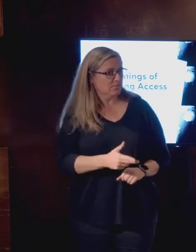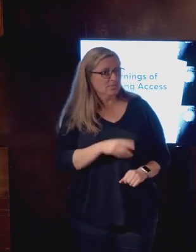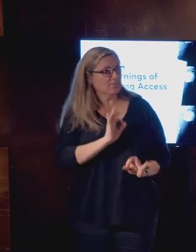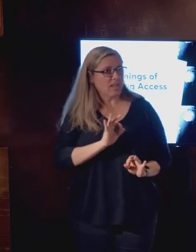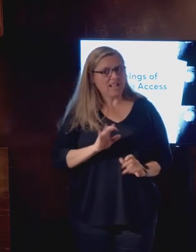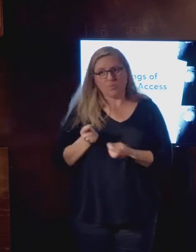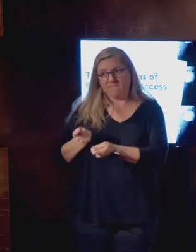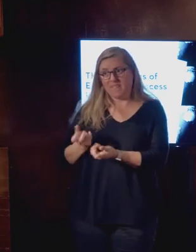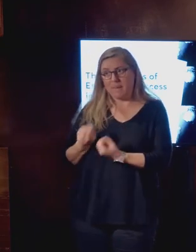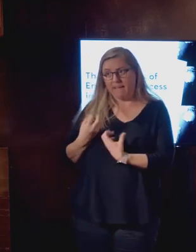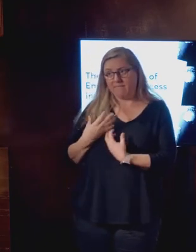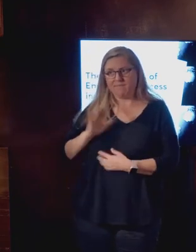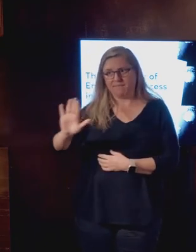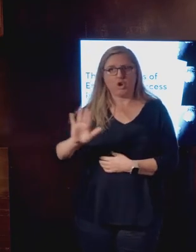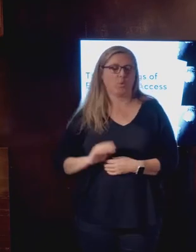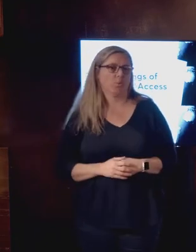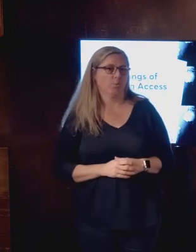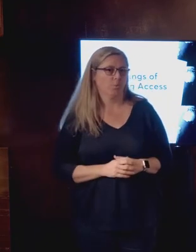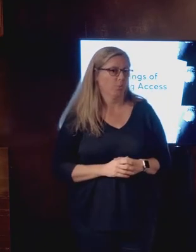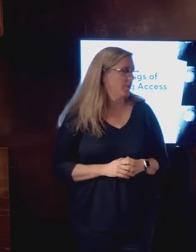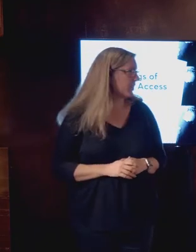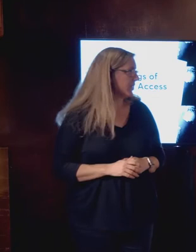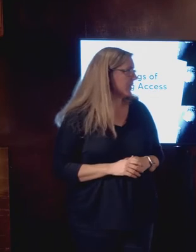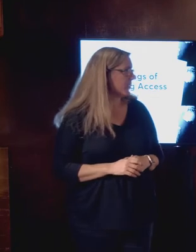Yeah, it's tricky. I've just been thinking about that question and,